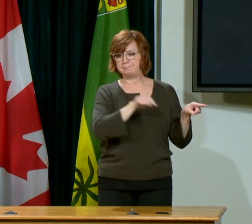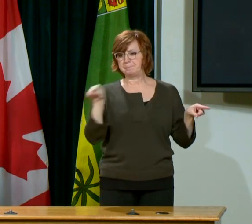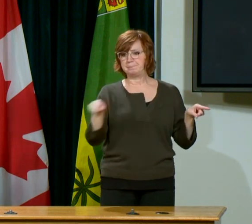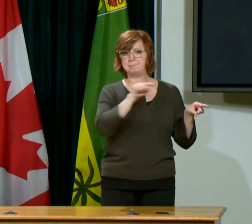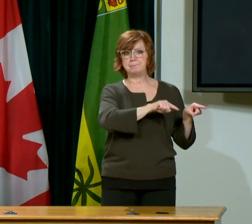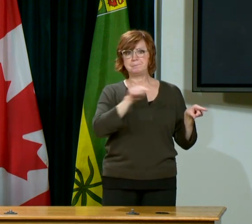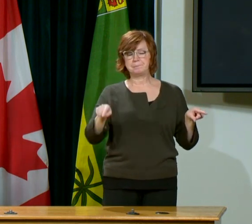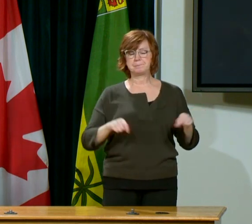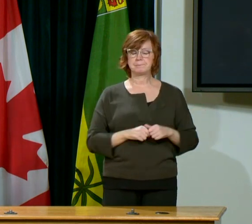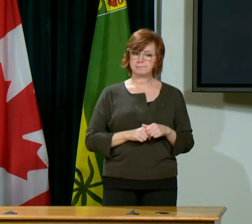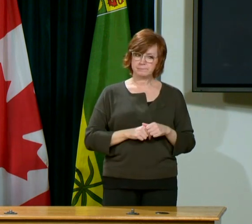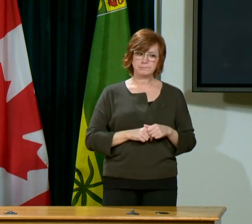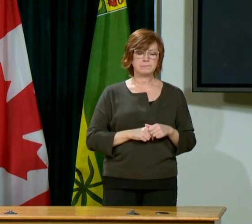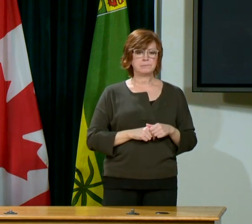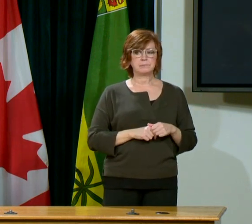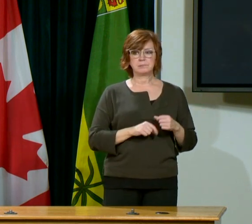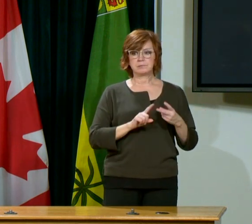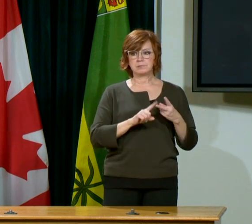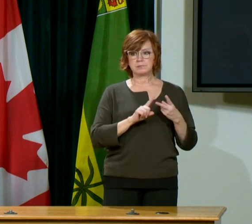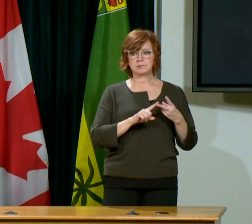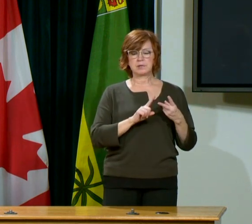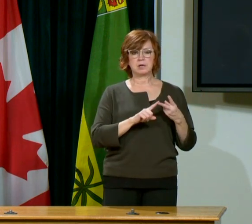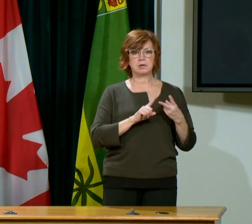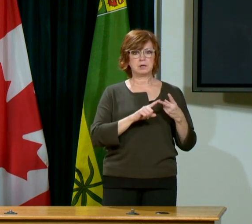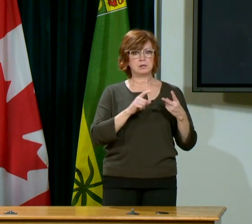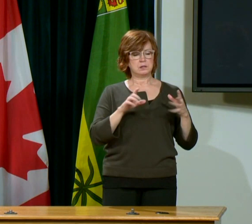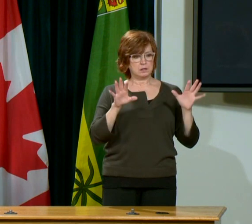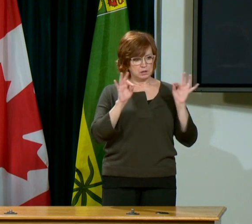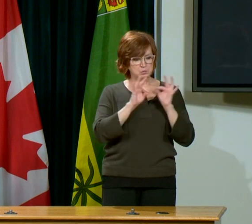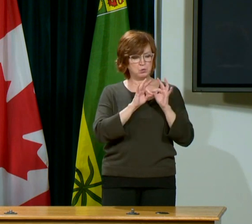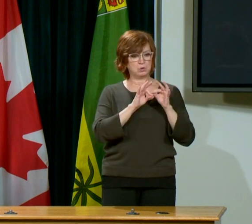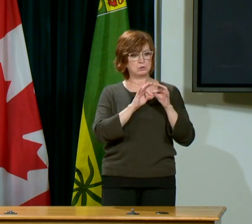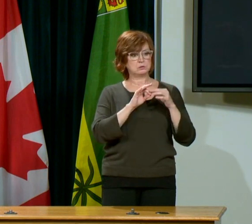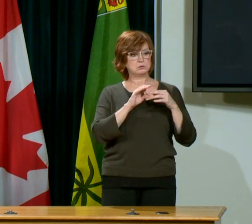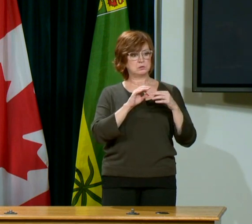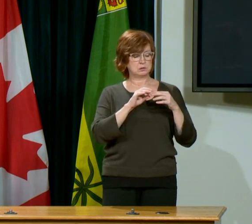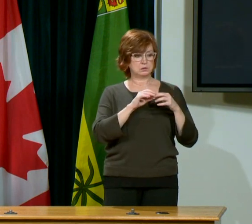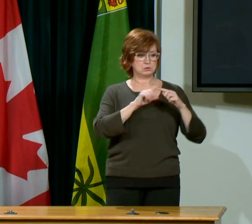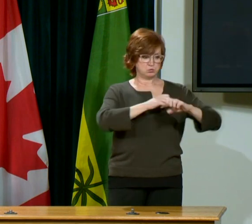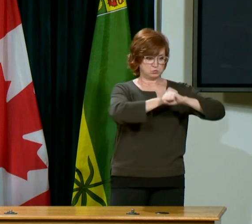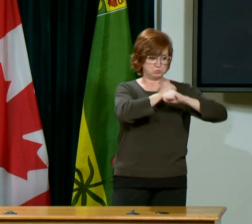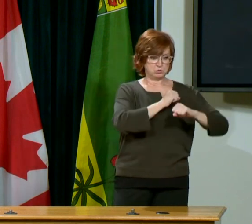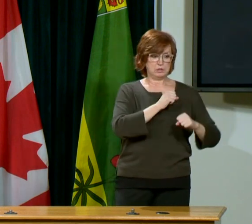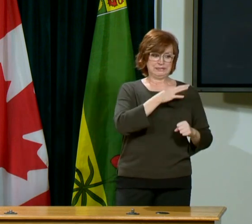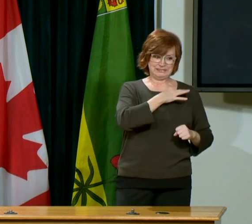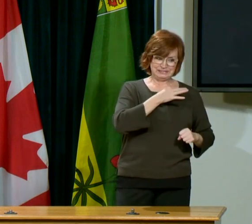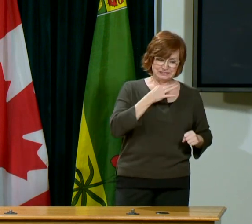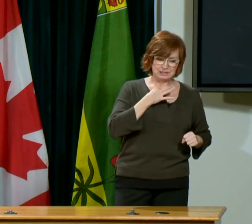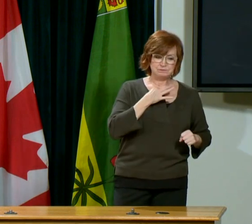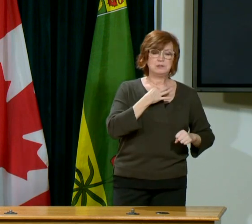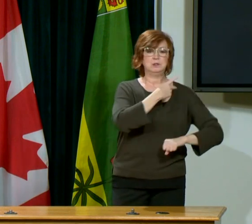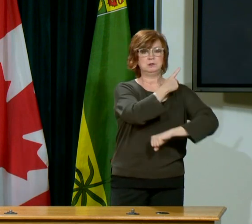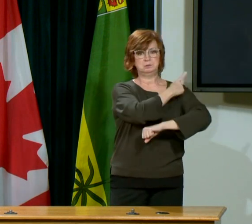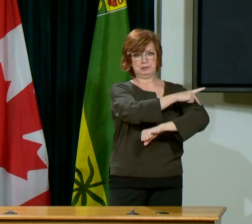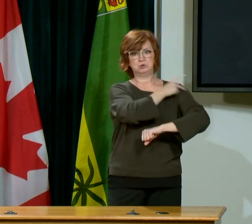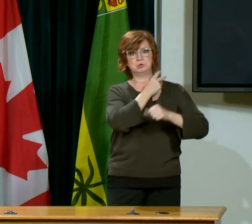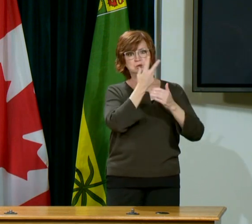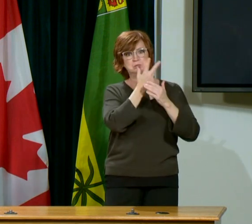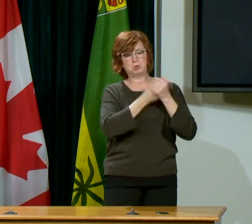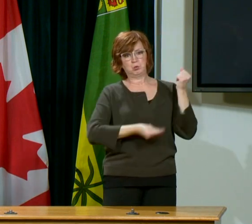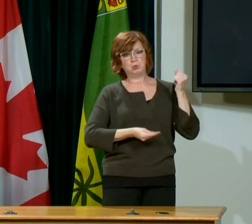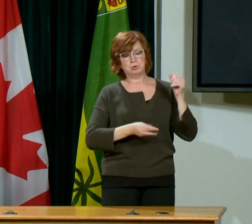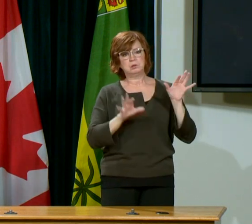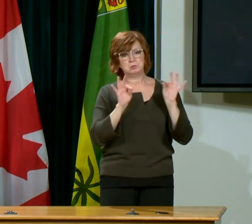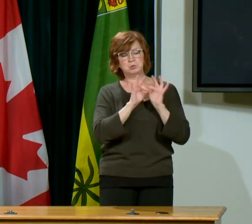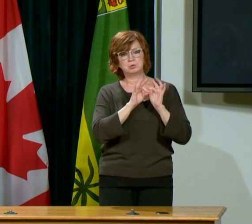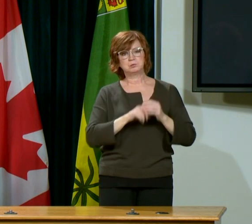the people inside the facilities and those people that work inside the facilities, we need to ensure that we have the staff available to properly care for those folks. So